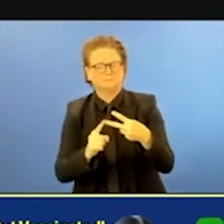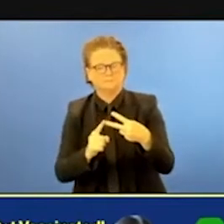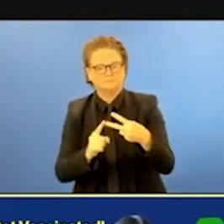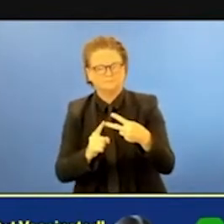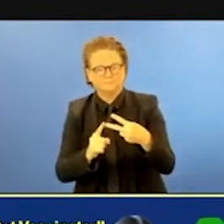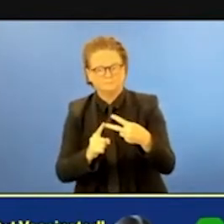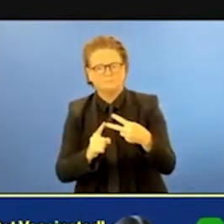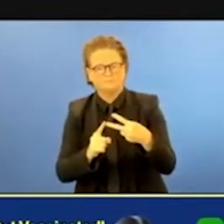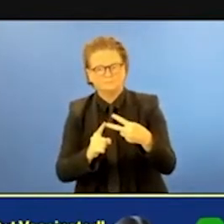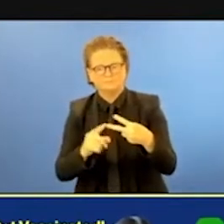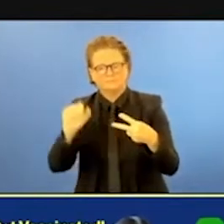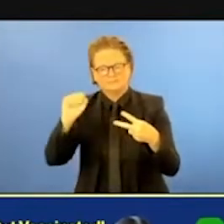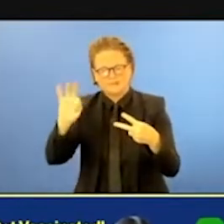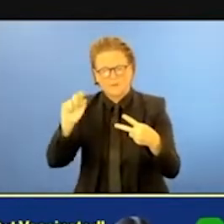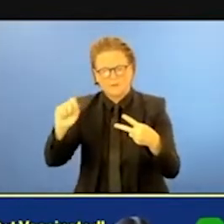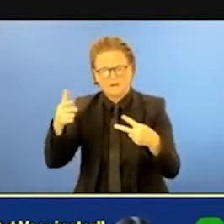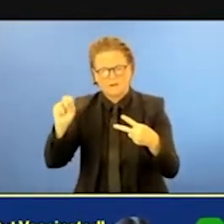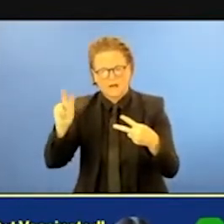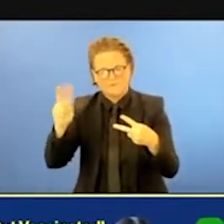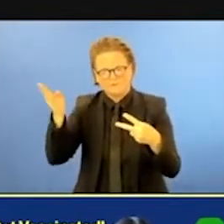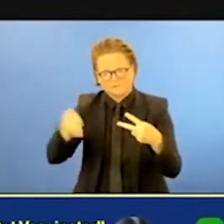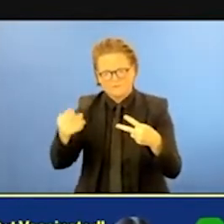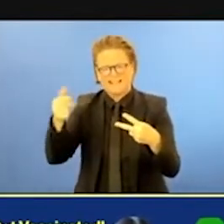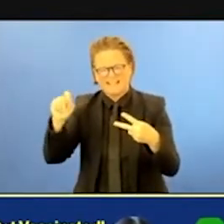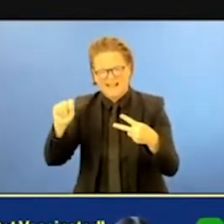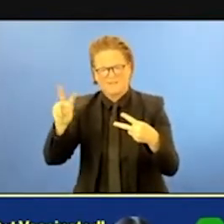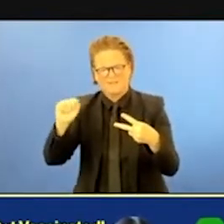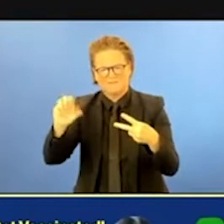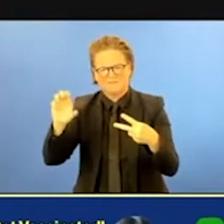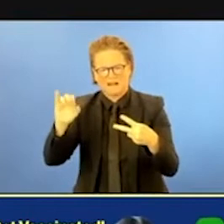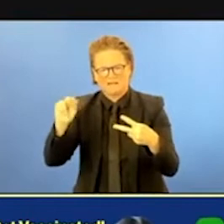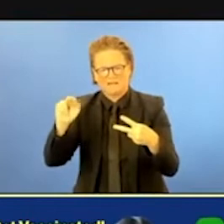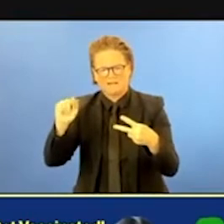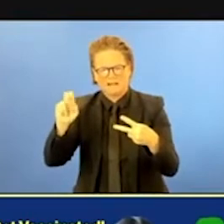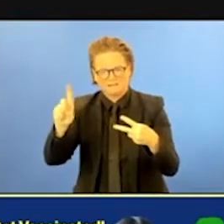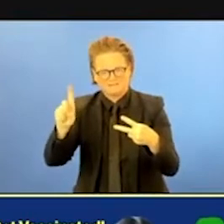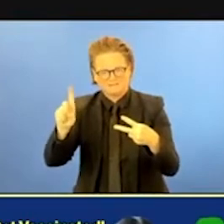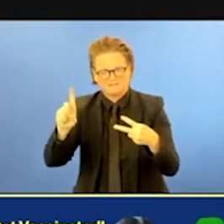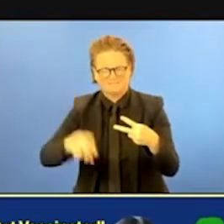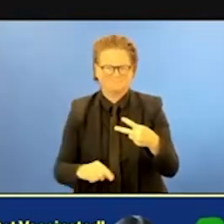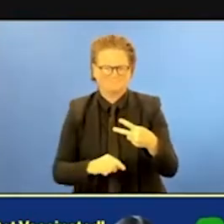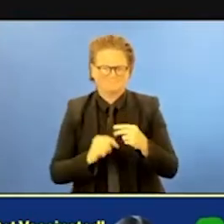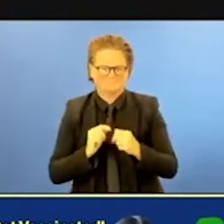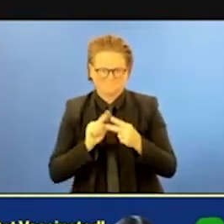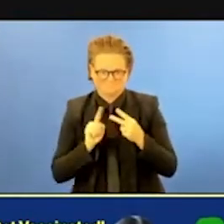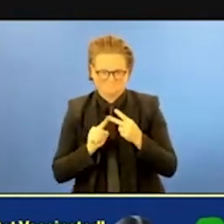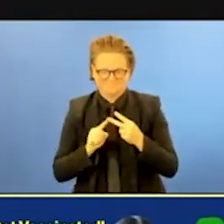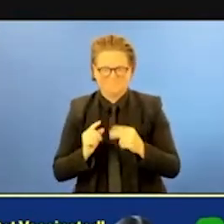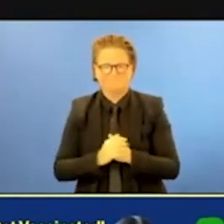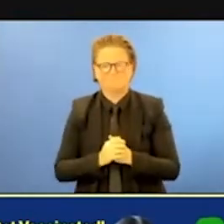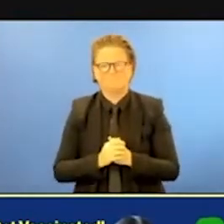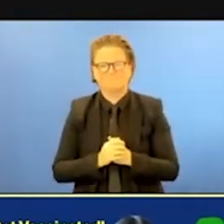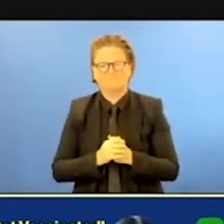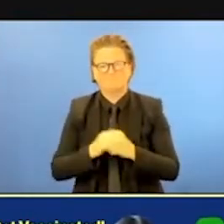sf.gov/get vaccinated. At these websites, you can find out who is eligible and what to do when you're